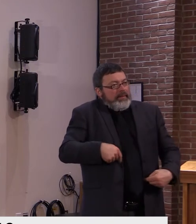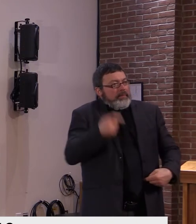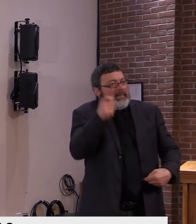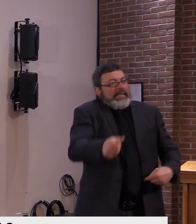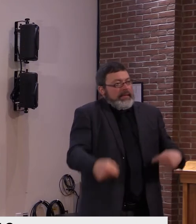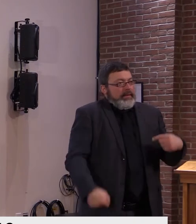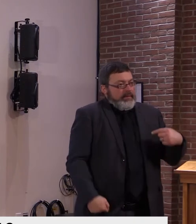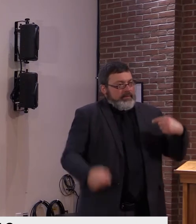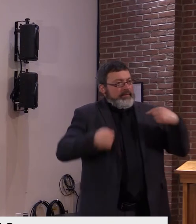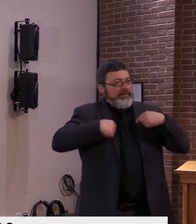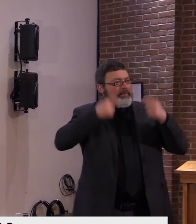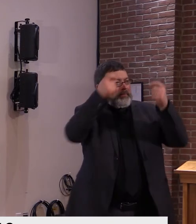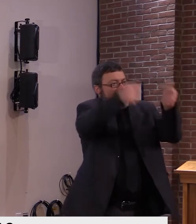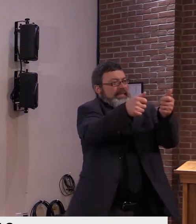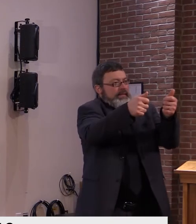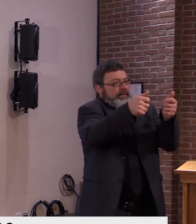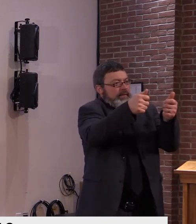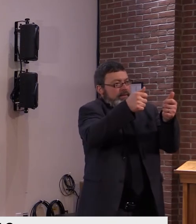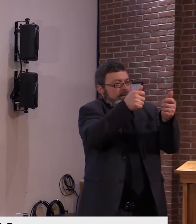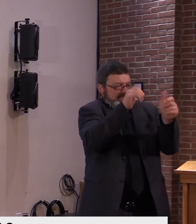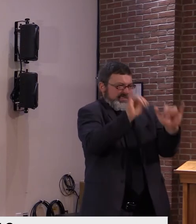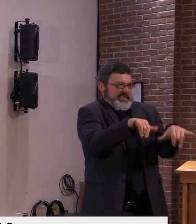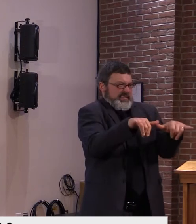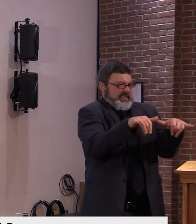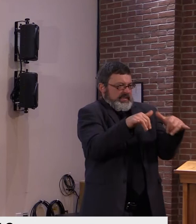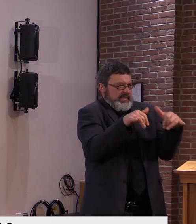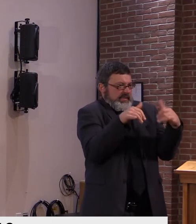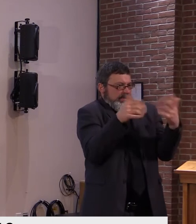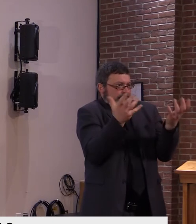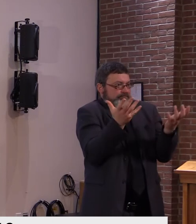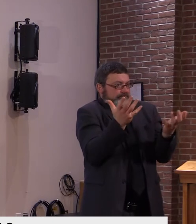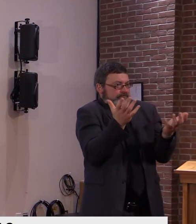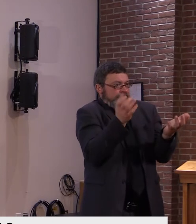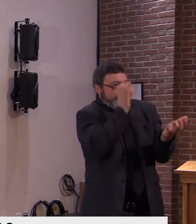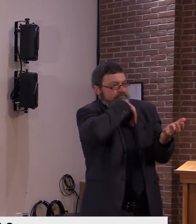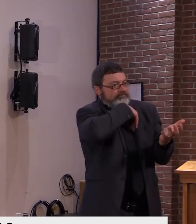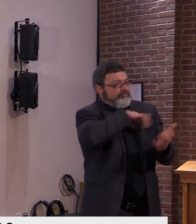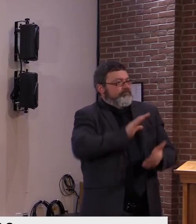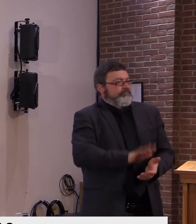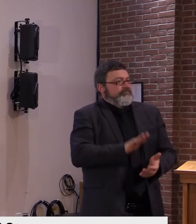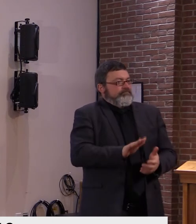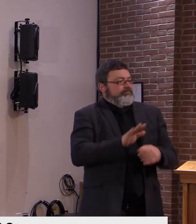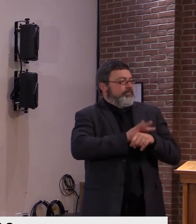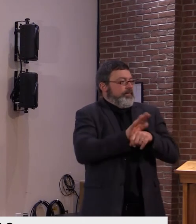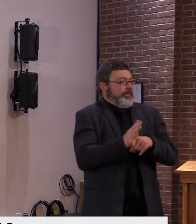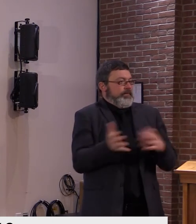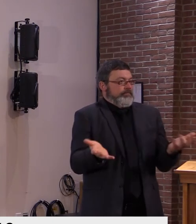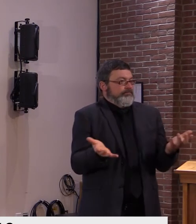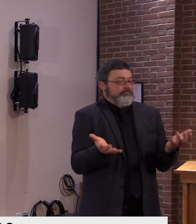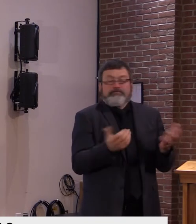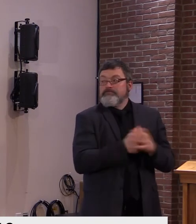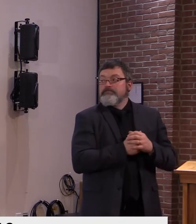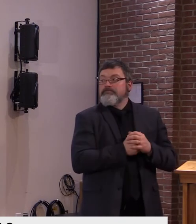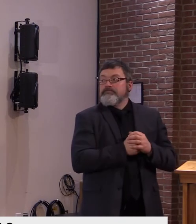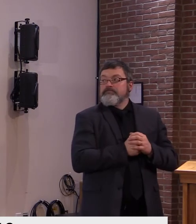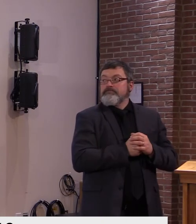months down the road have the ability to infect somebody else. And that we feel pretty comfortable